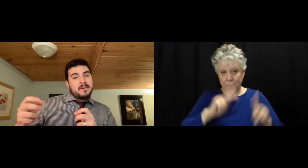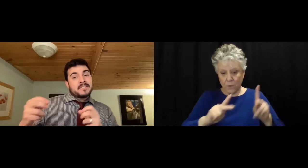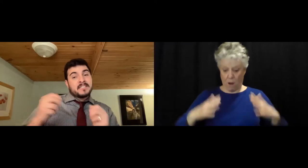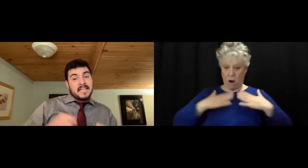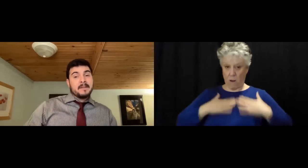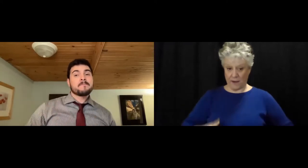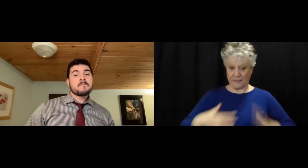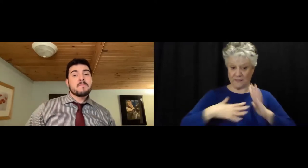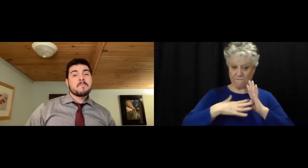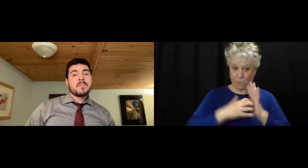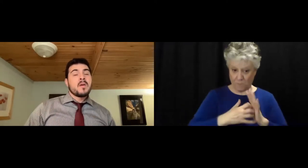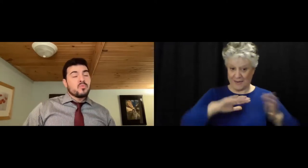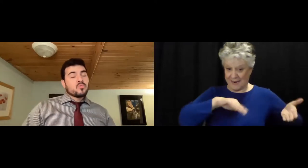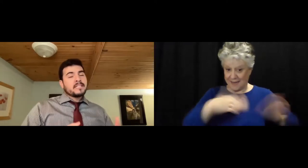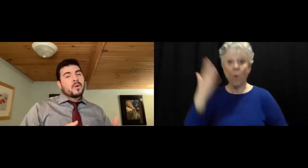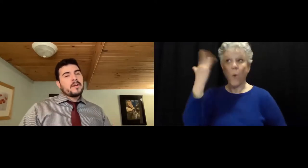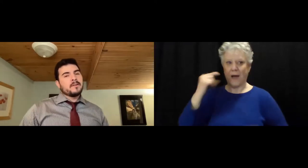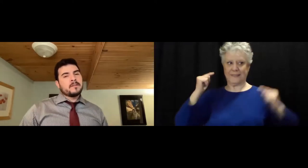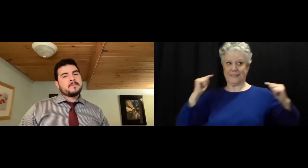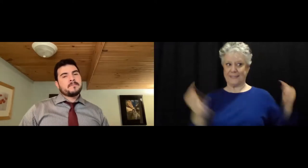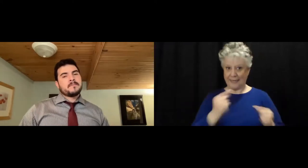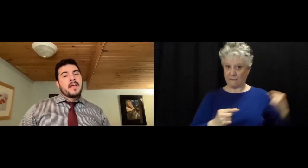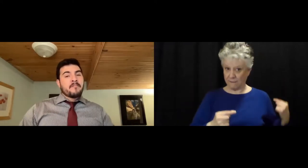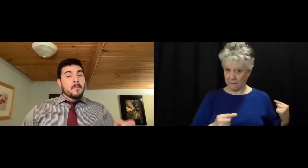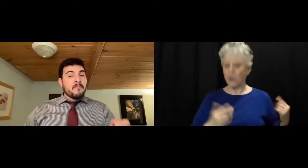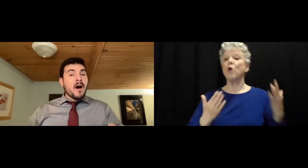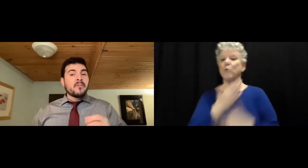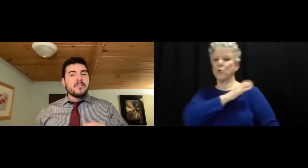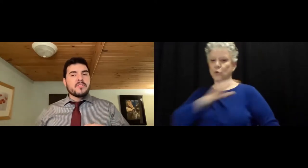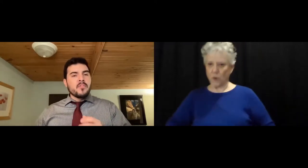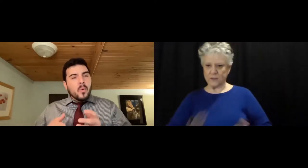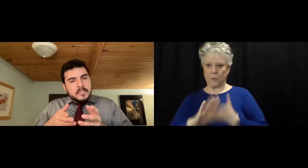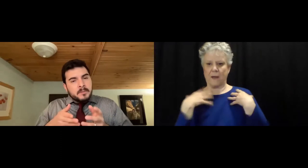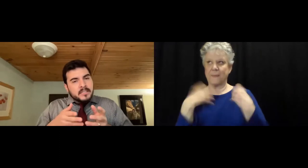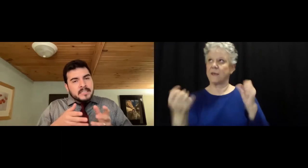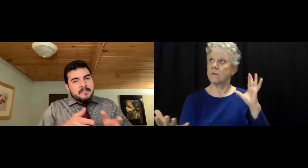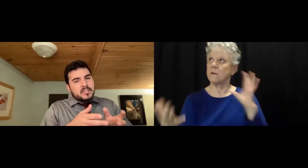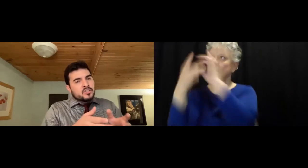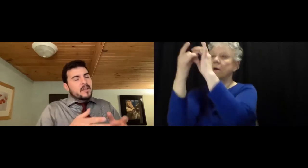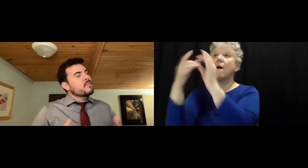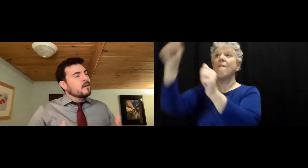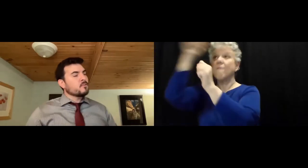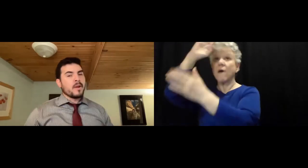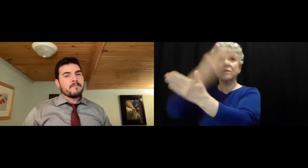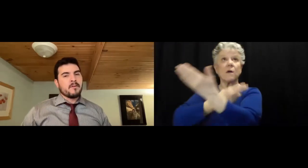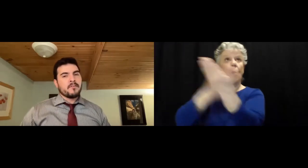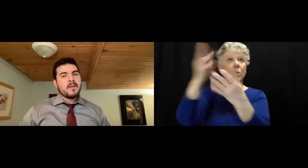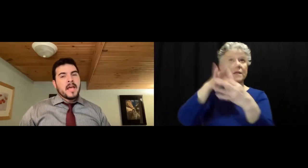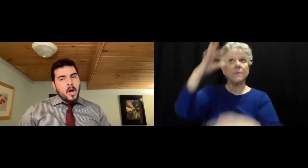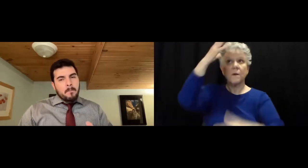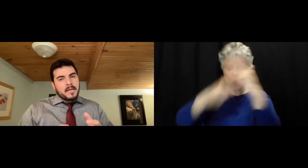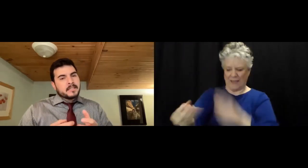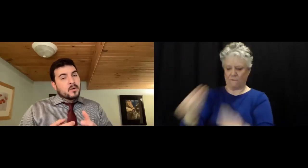and death because of sin, through Christ we are healed. And from the Father and the Son, the Holy Spirit is given to strengthen us